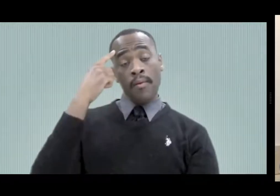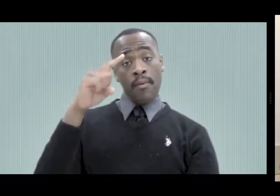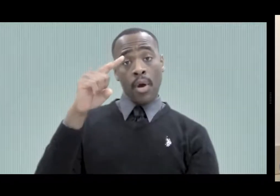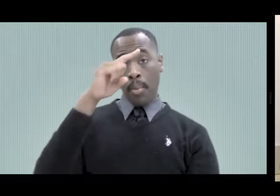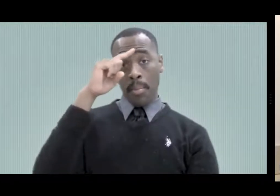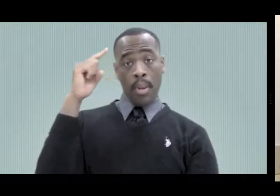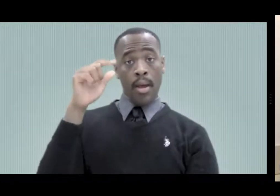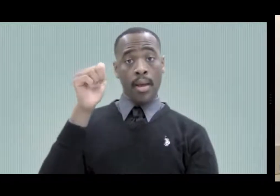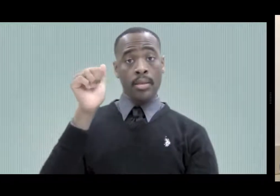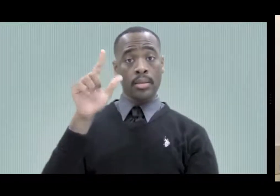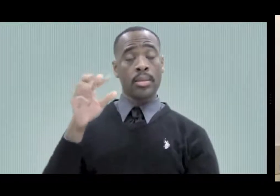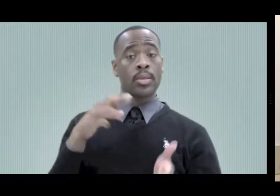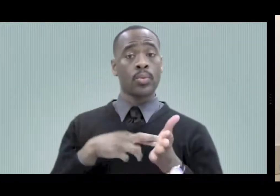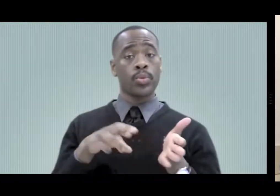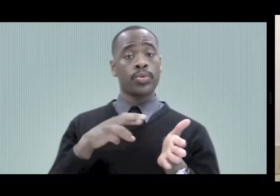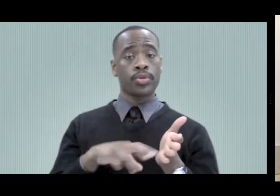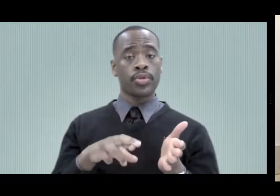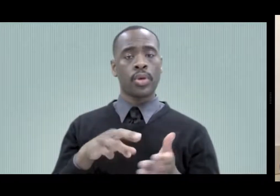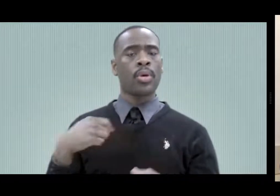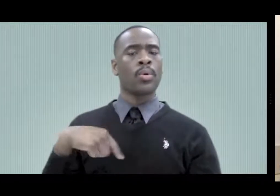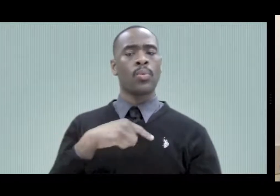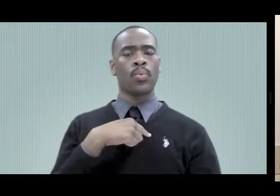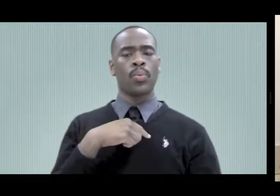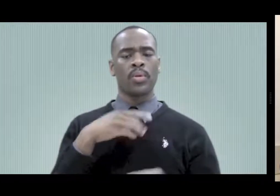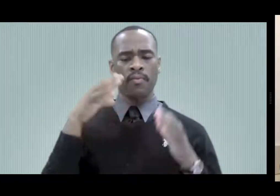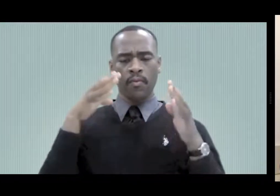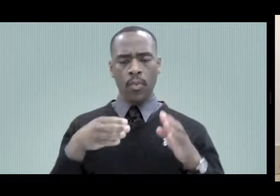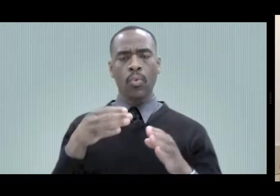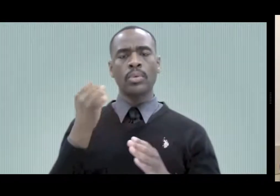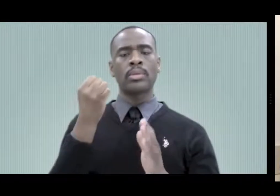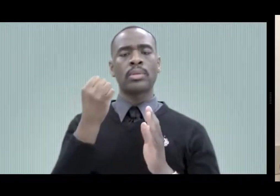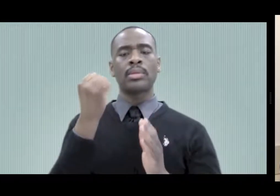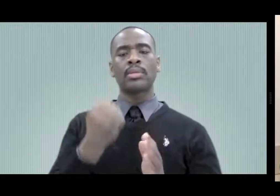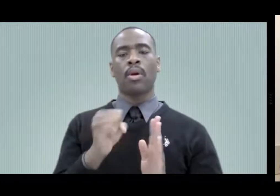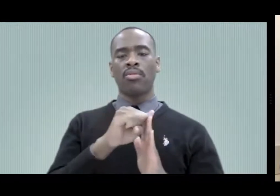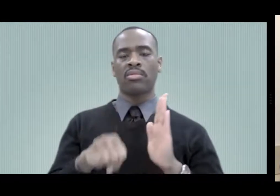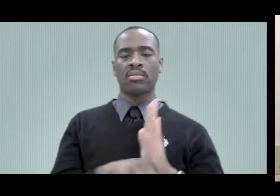variation of sign language.